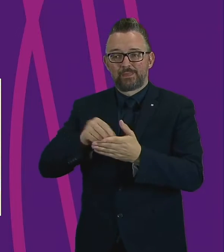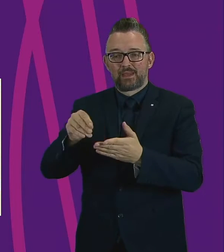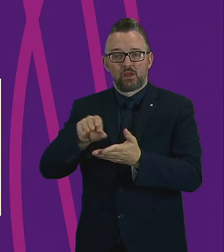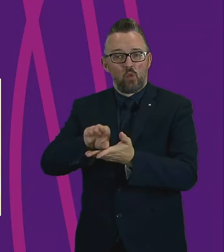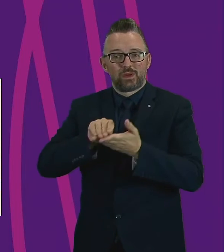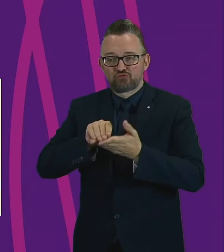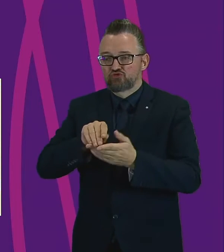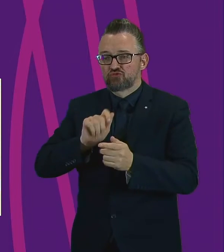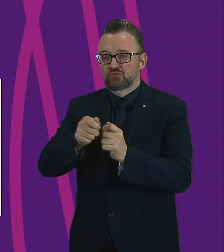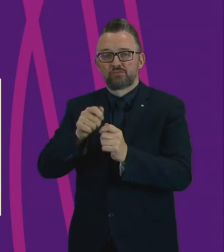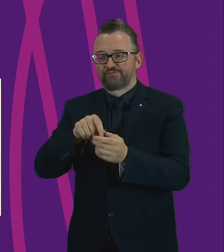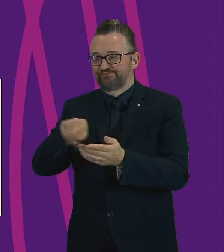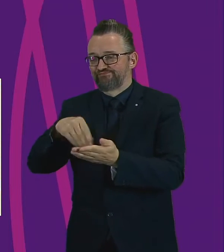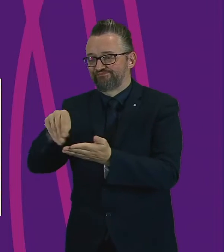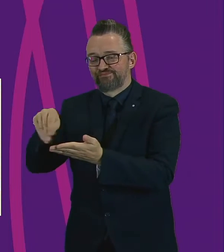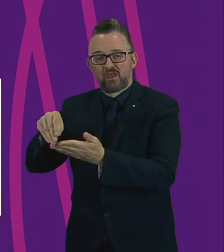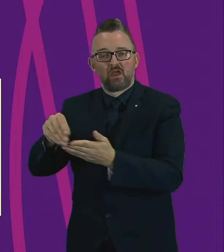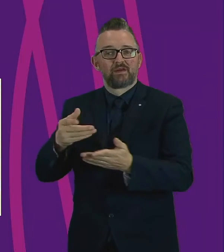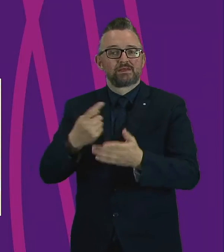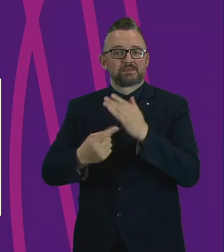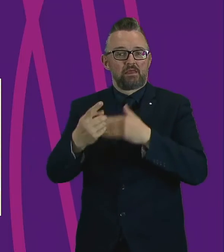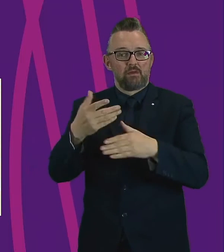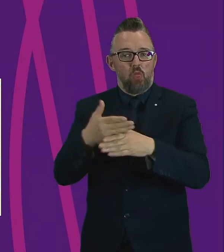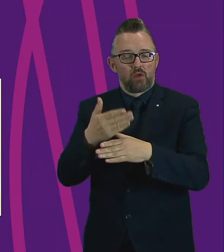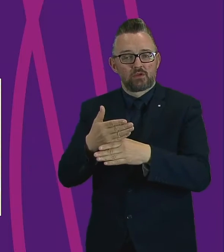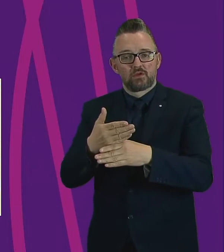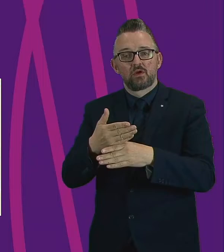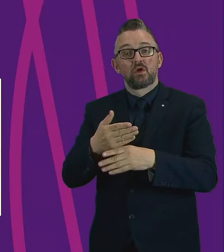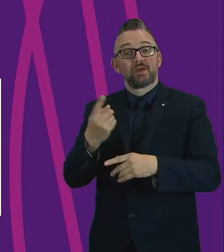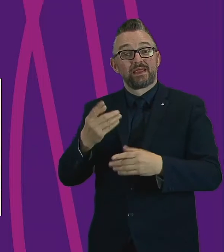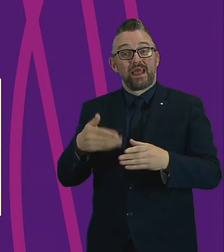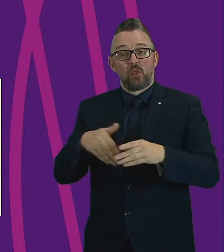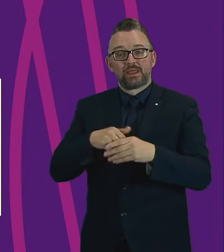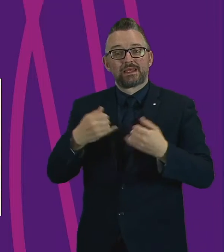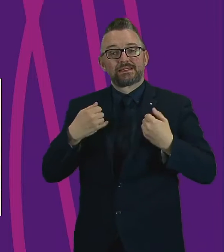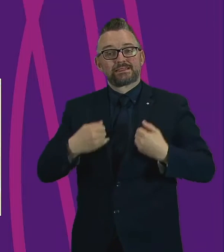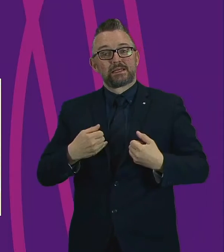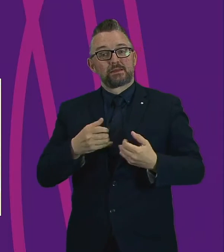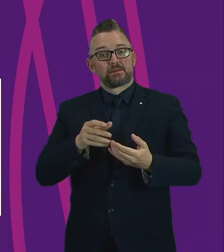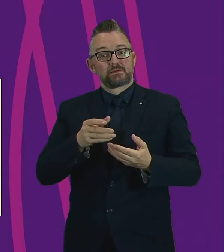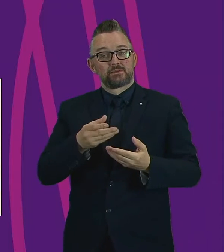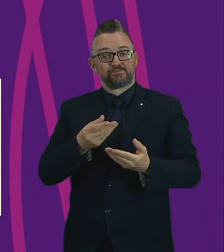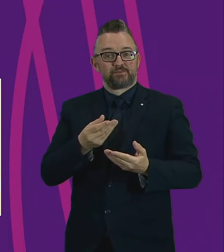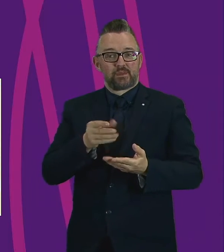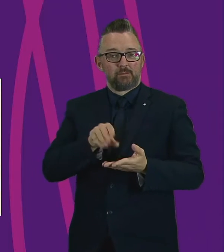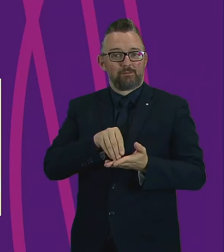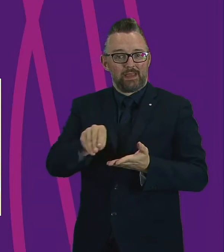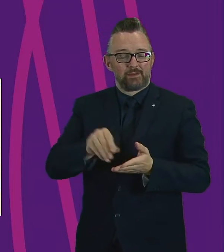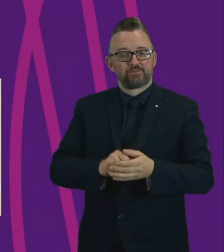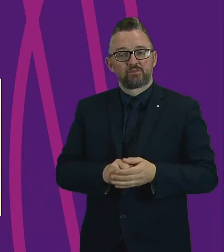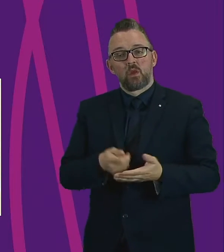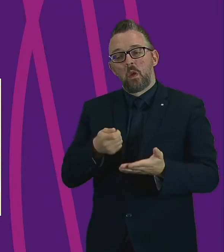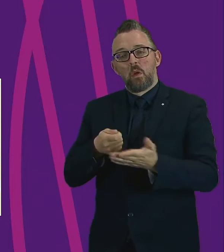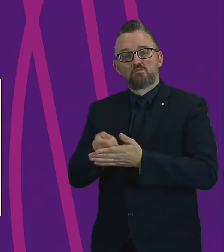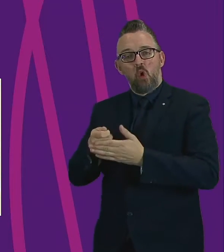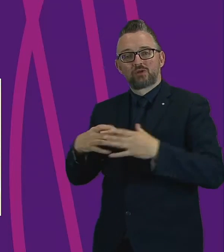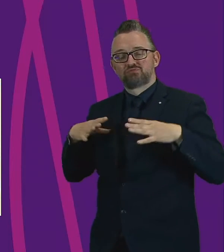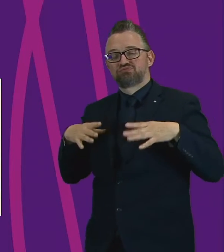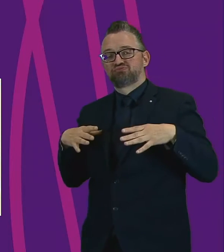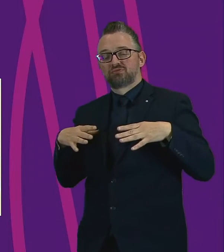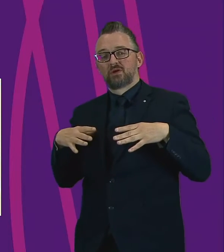of the self-employed, ensuring sick pay from day one and letting companies claim it back, mortgage holidays helping people struggling to